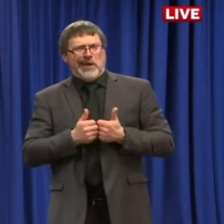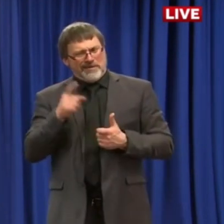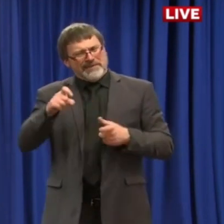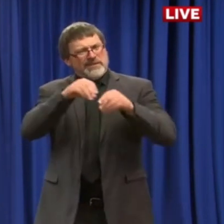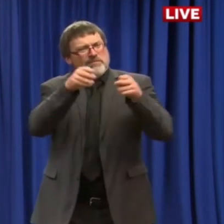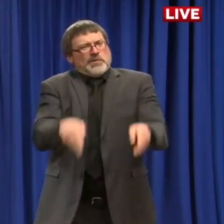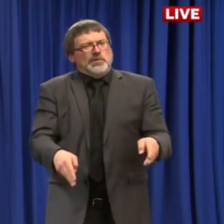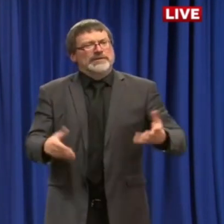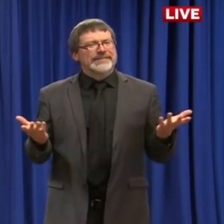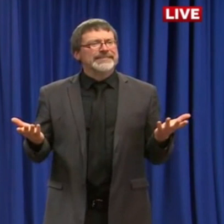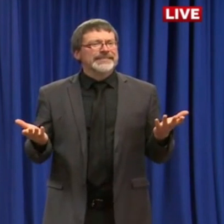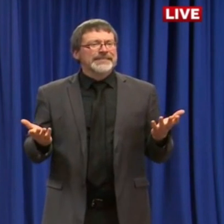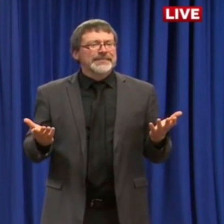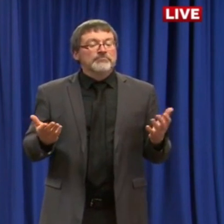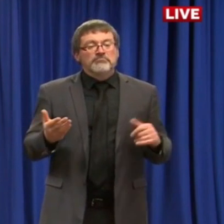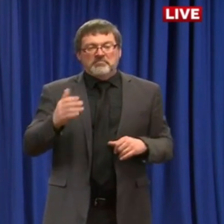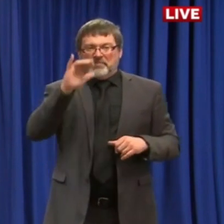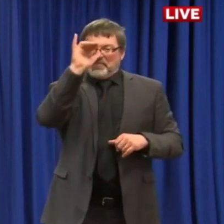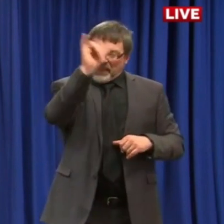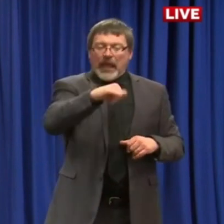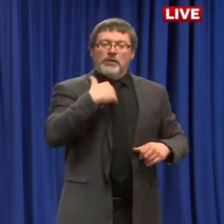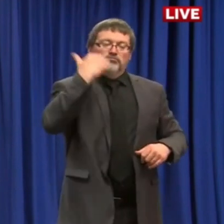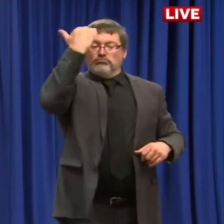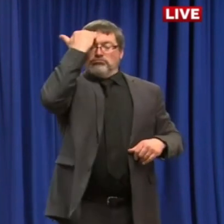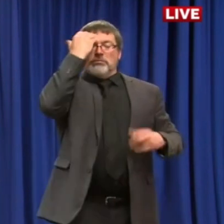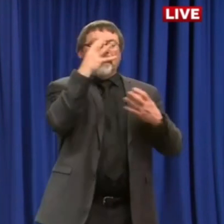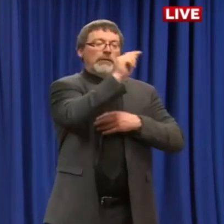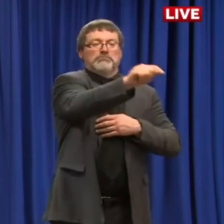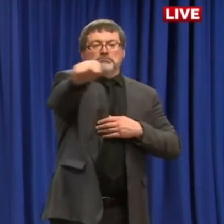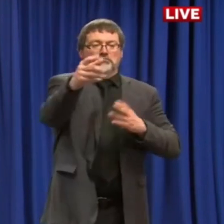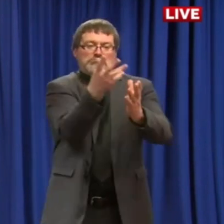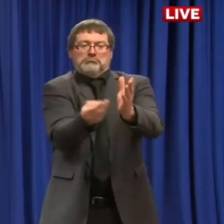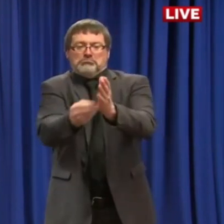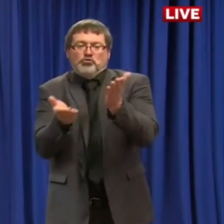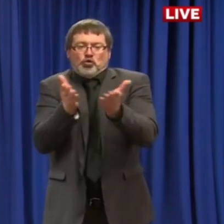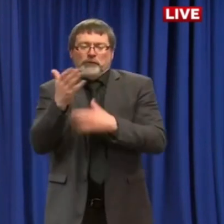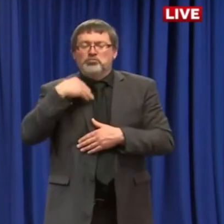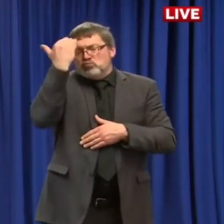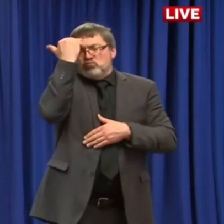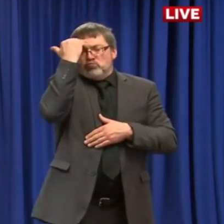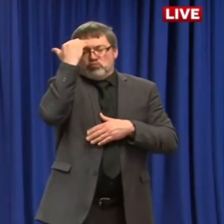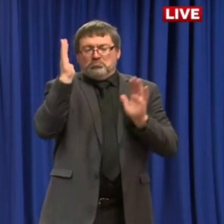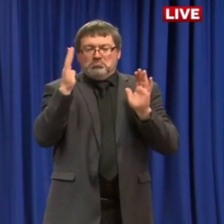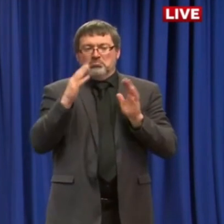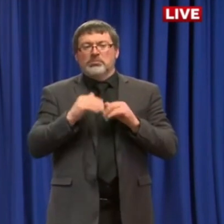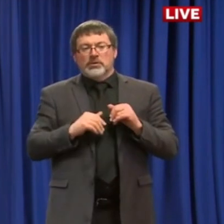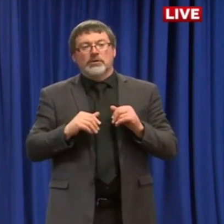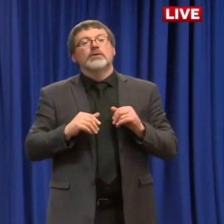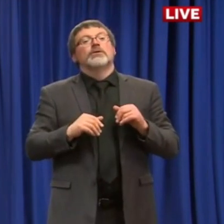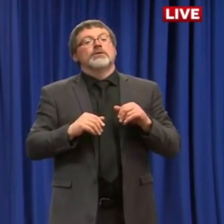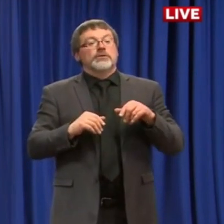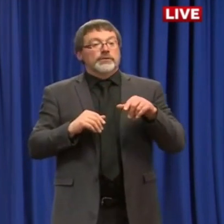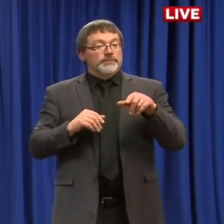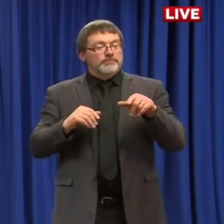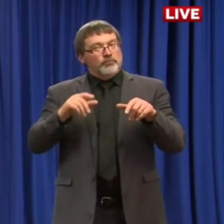cracks. Combined with that is the issues of mental health. Kids have done an amazing job over the past 2 months dealing